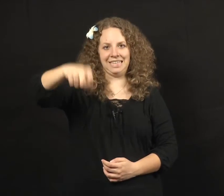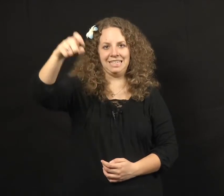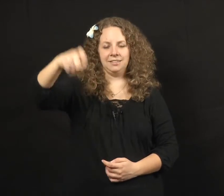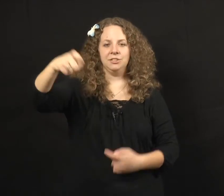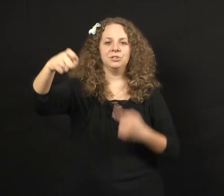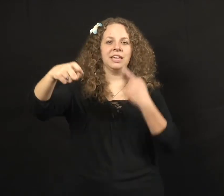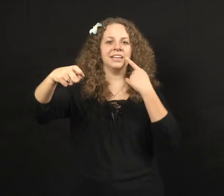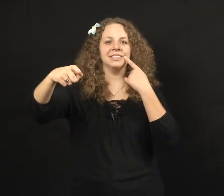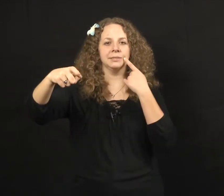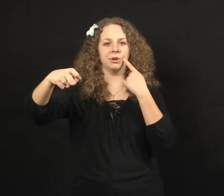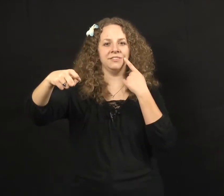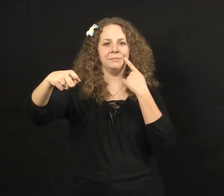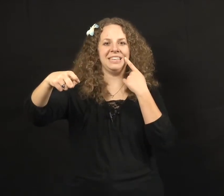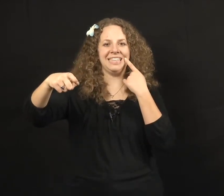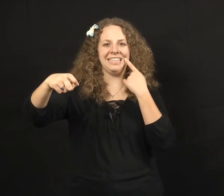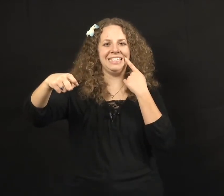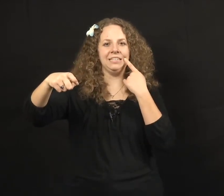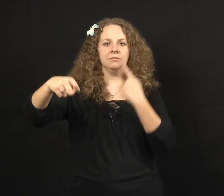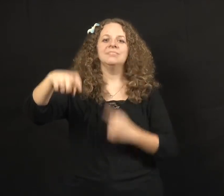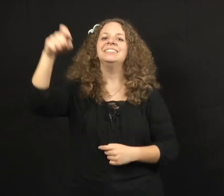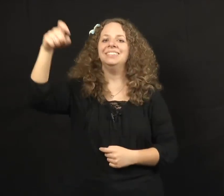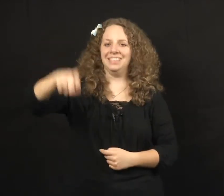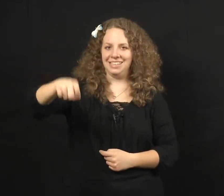Need, usually has this morpheme, E, need.